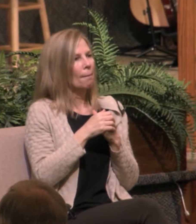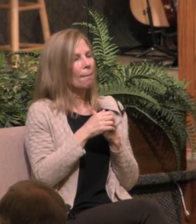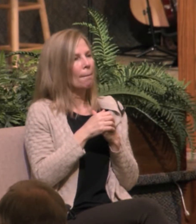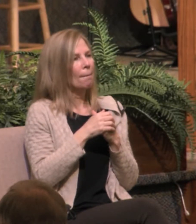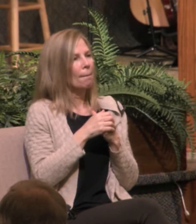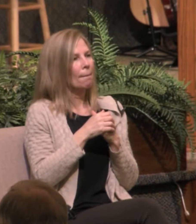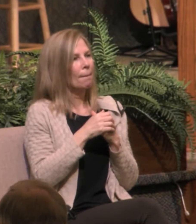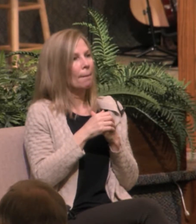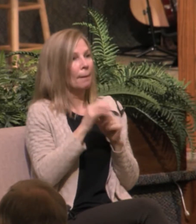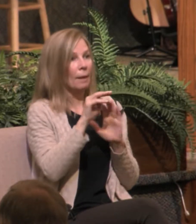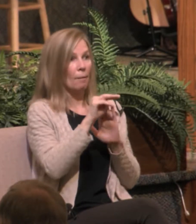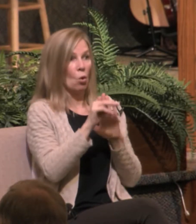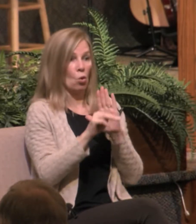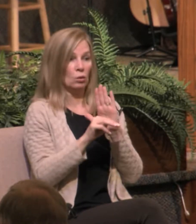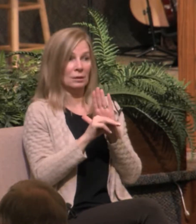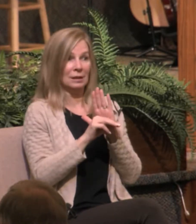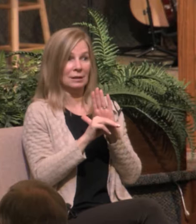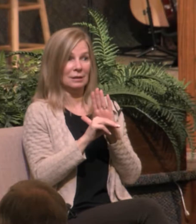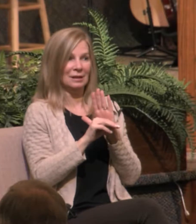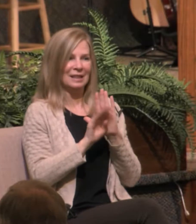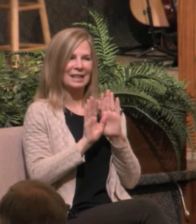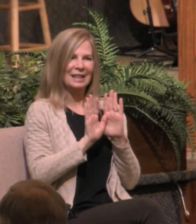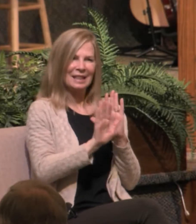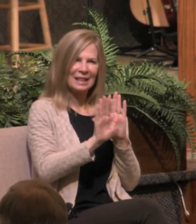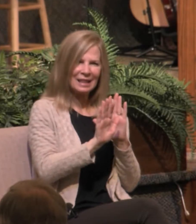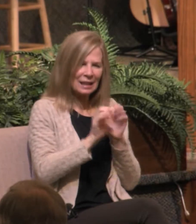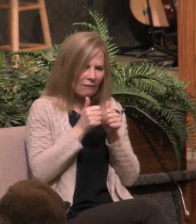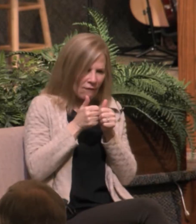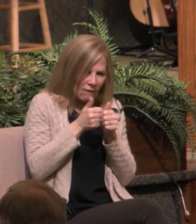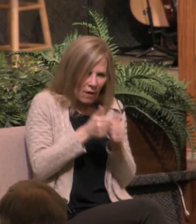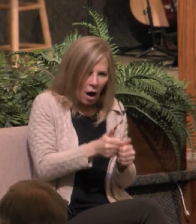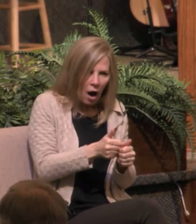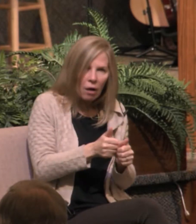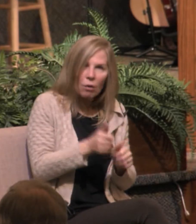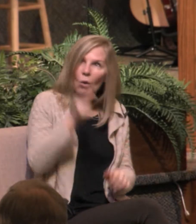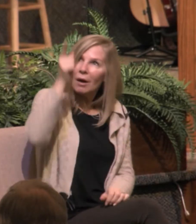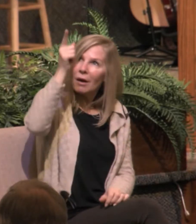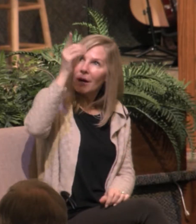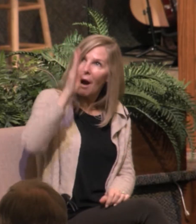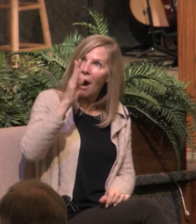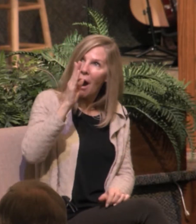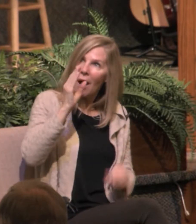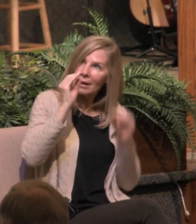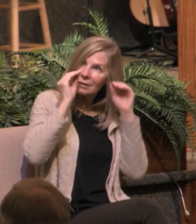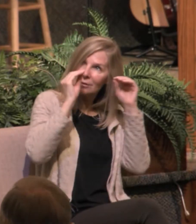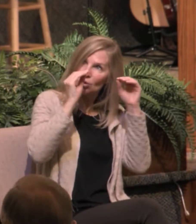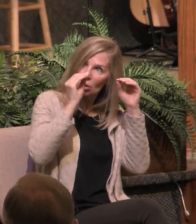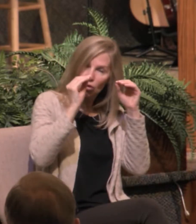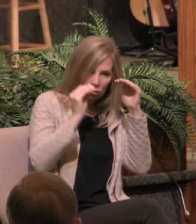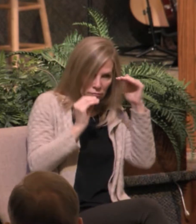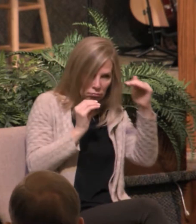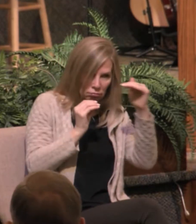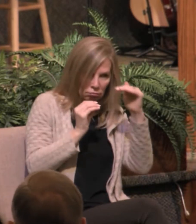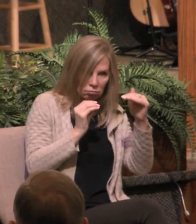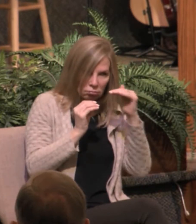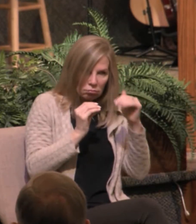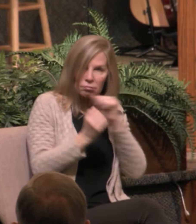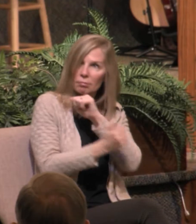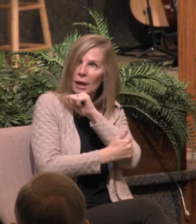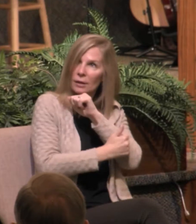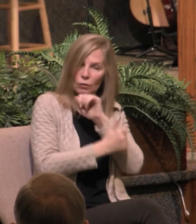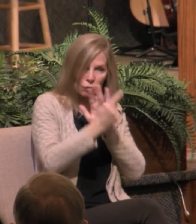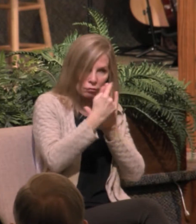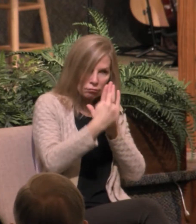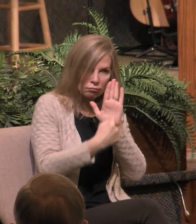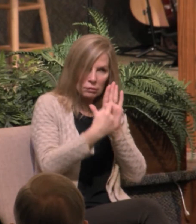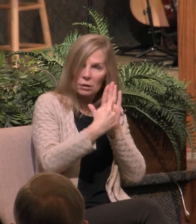But Moses meticulously followed God's directions when it came to instituting the Passover, such that